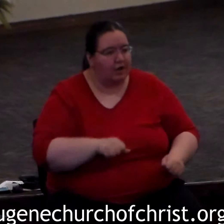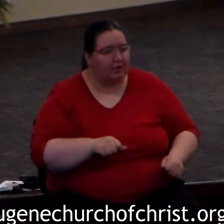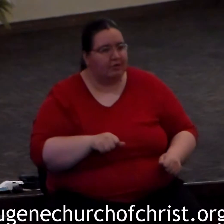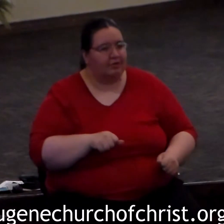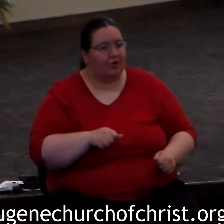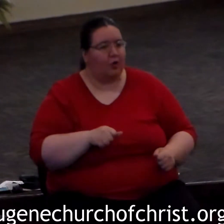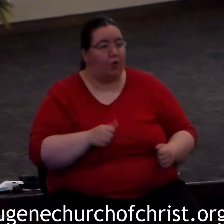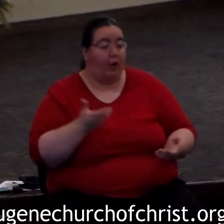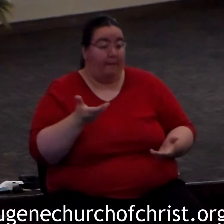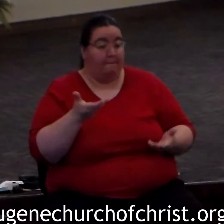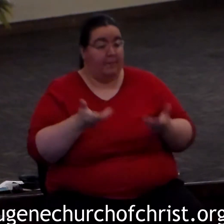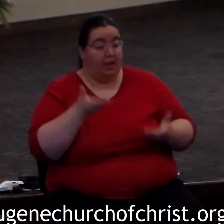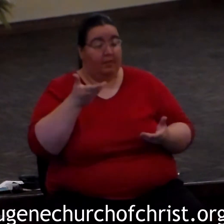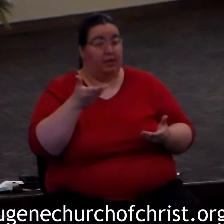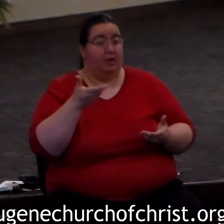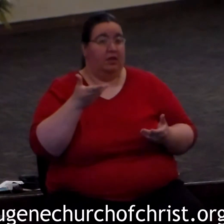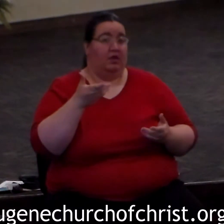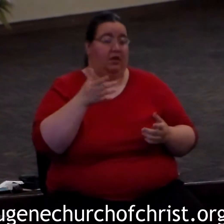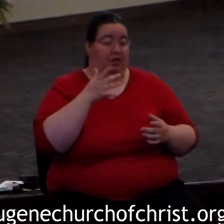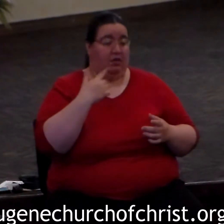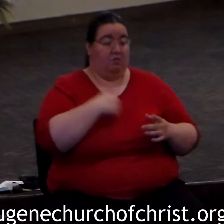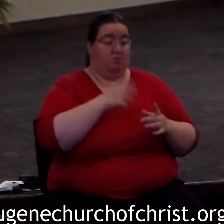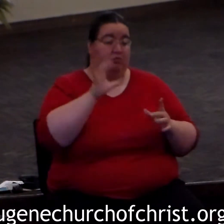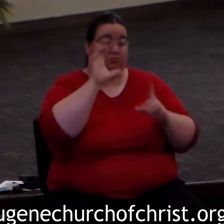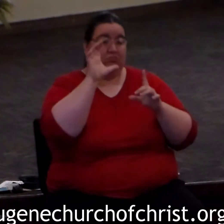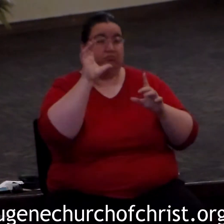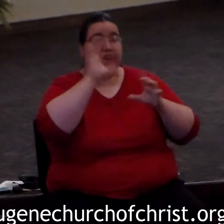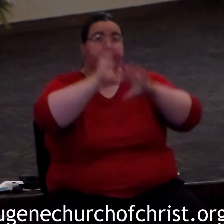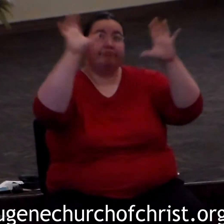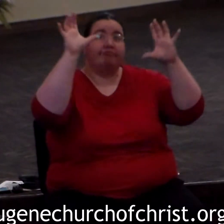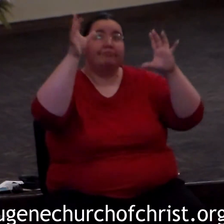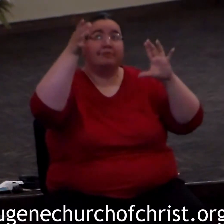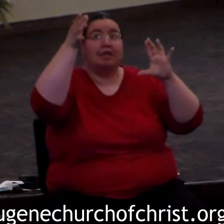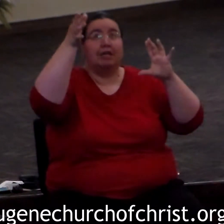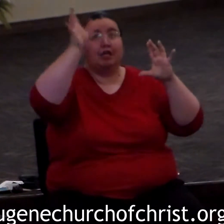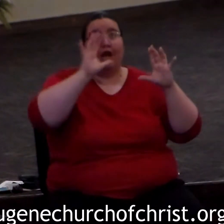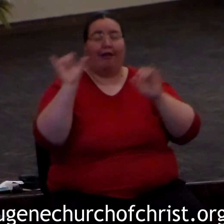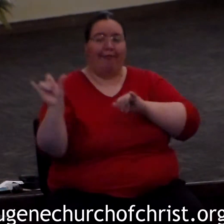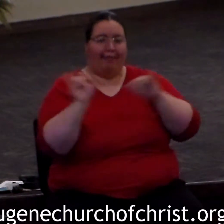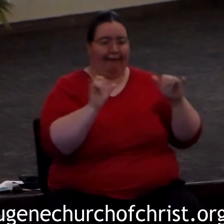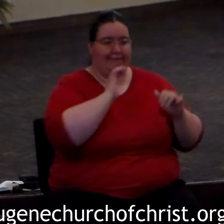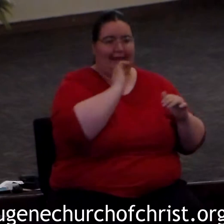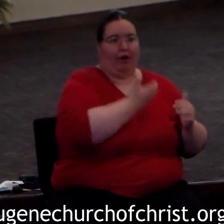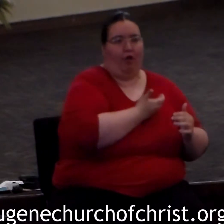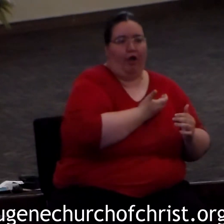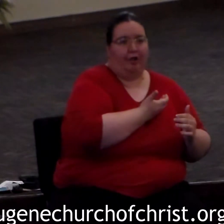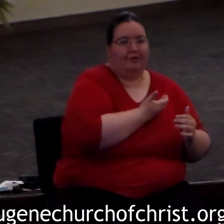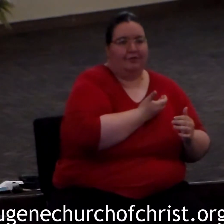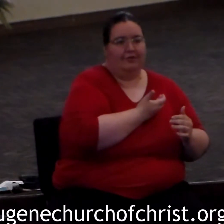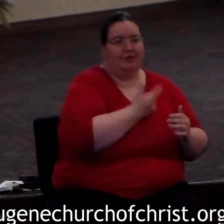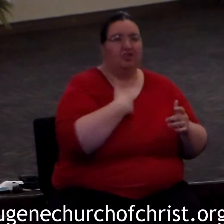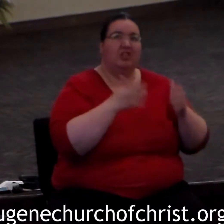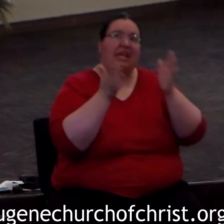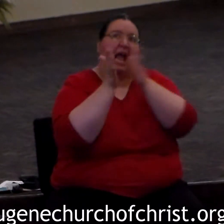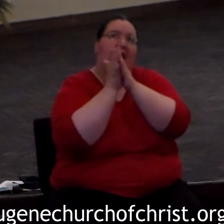or maybe a God that's Santa Claus and you just ask him for stuff. And instead what we see here is a view of God that